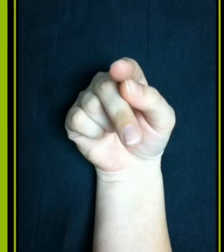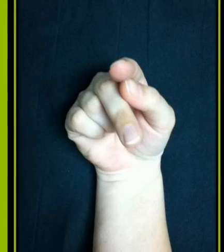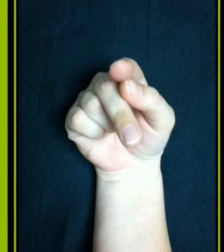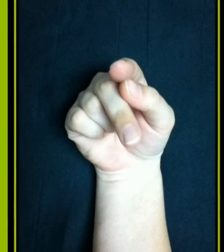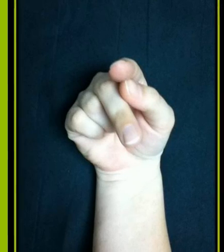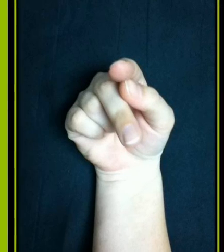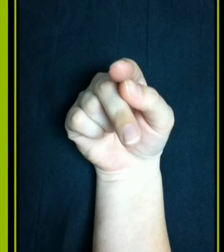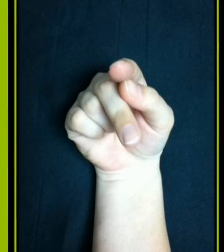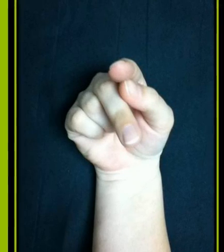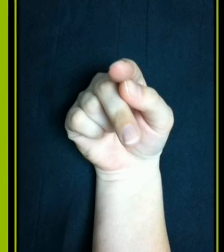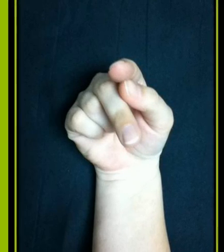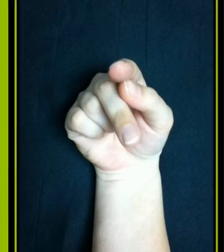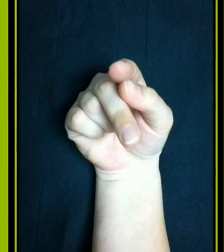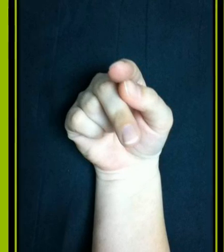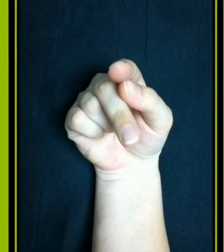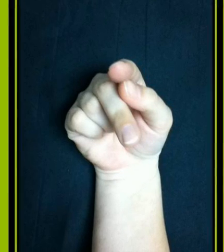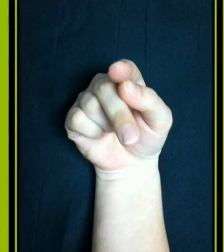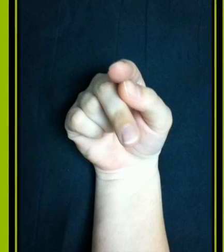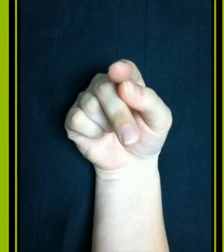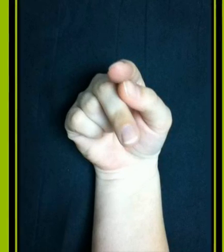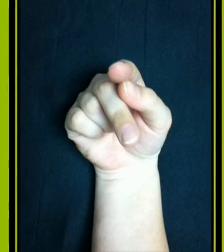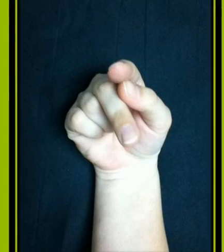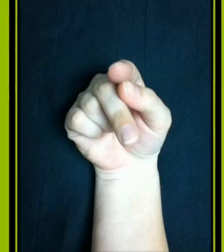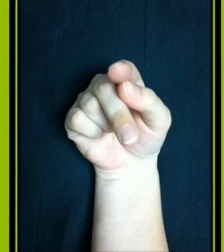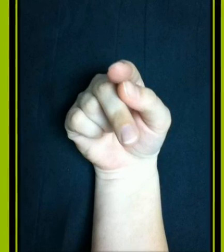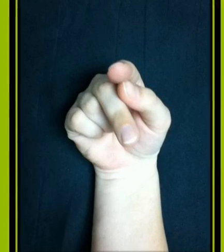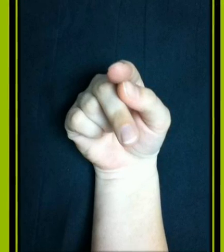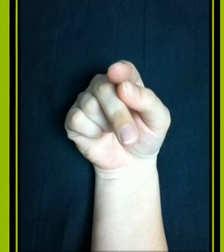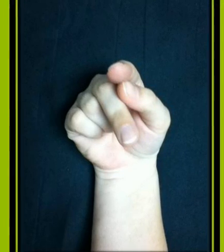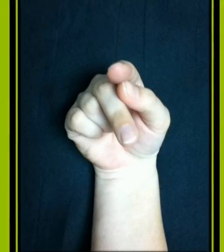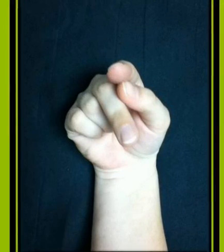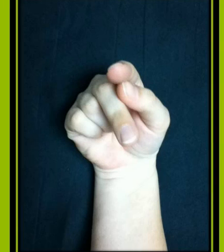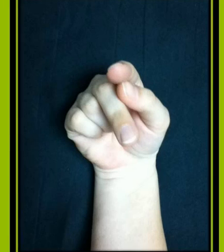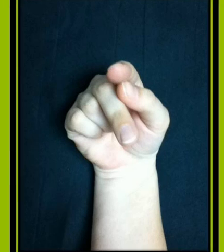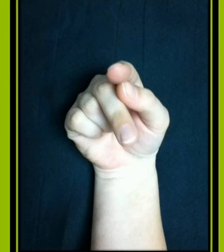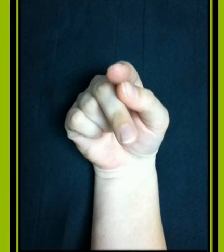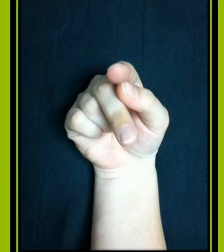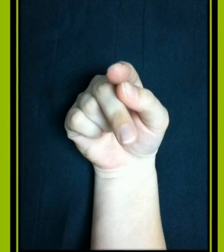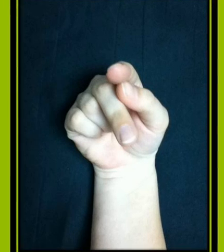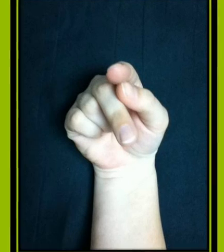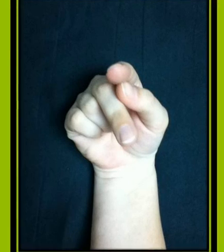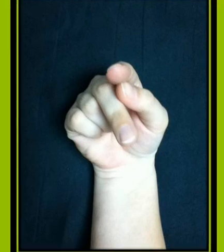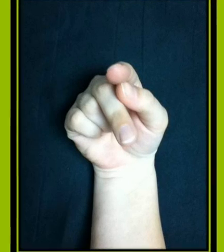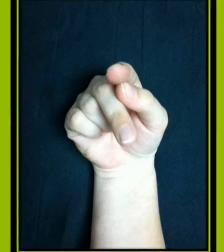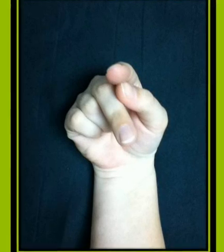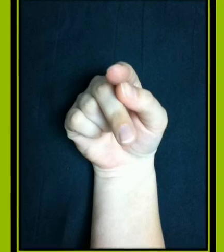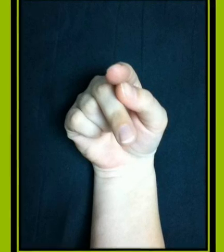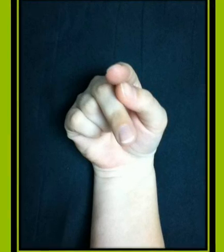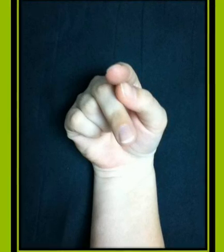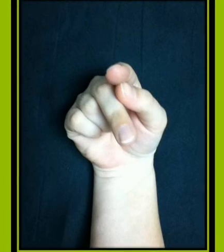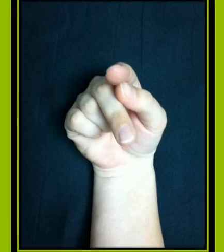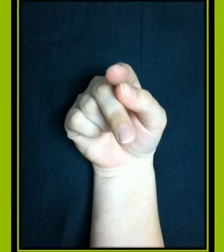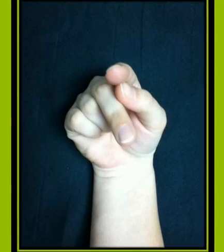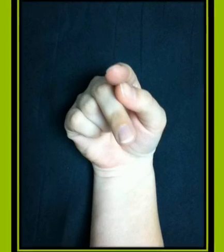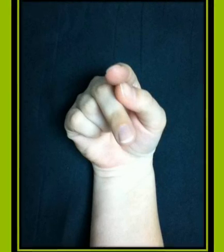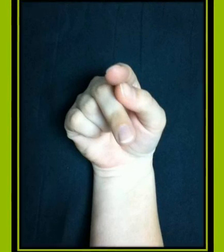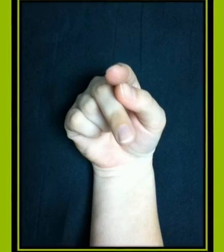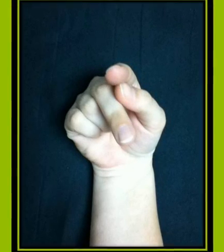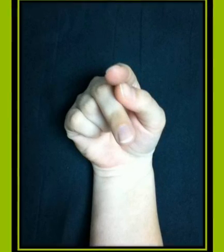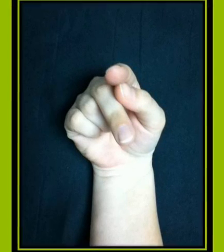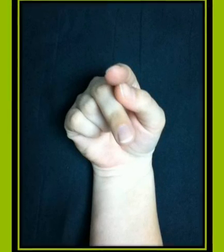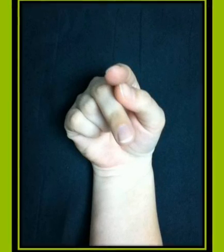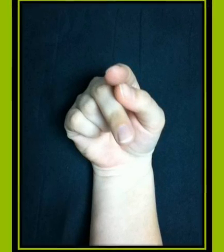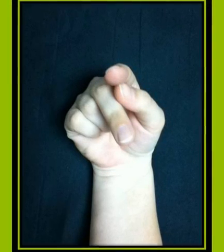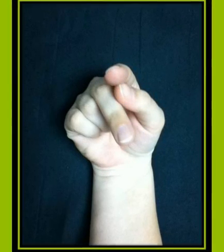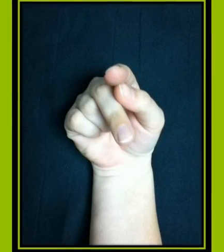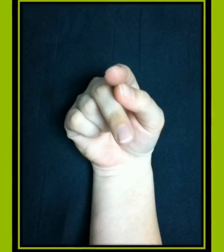letter P, first completely bend your ring and pinky finger down to your palm. Now you are going to cross over your thumb